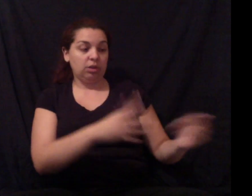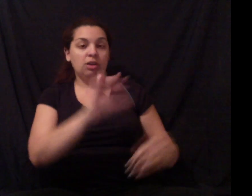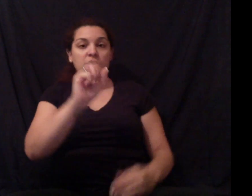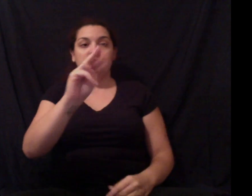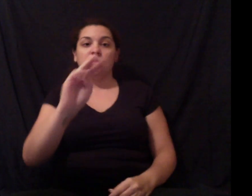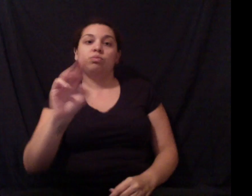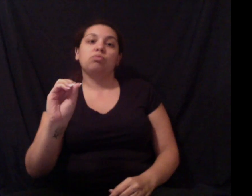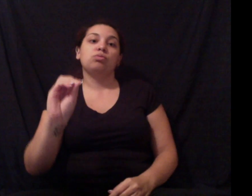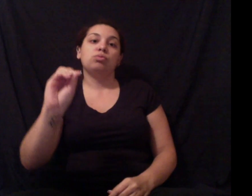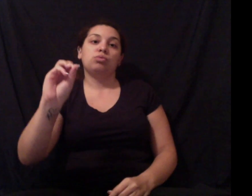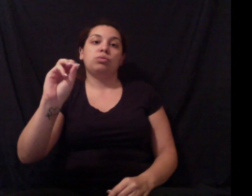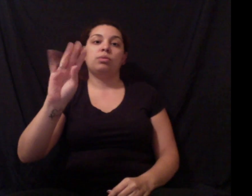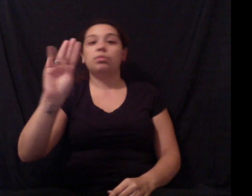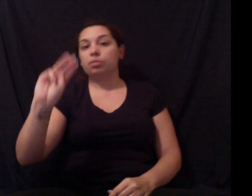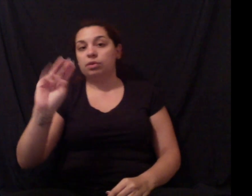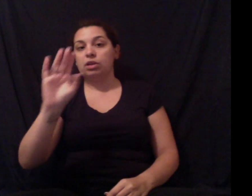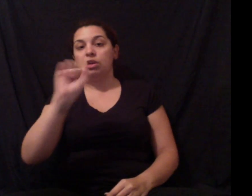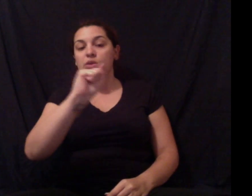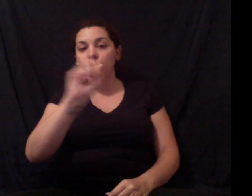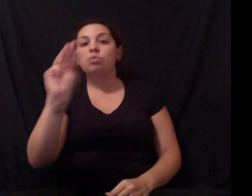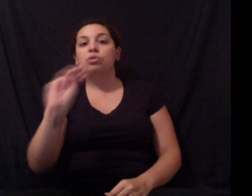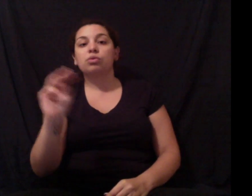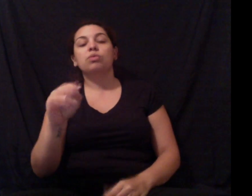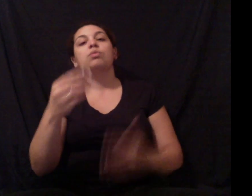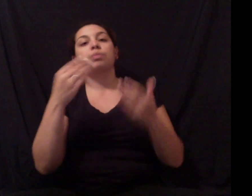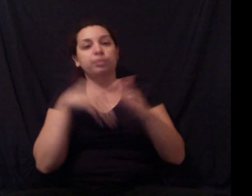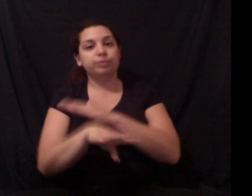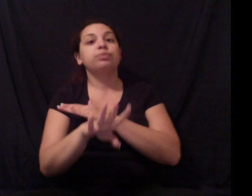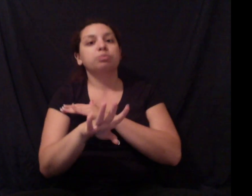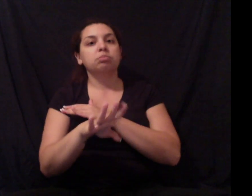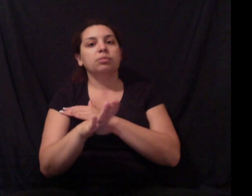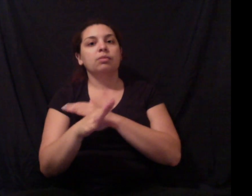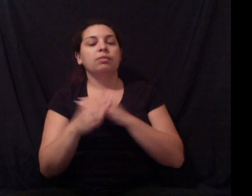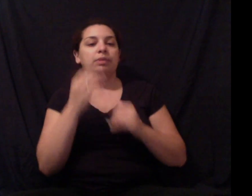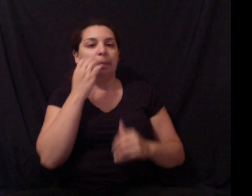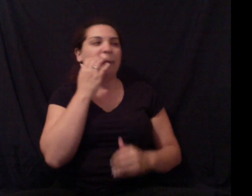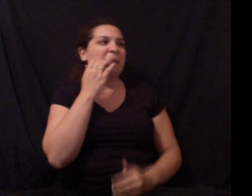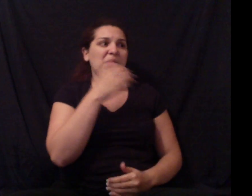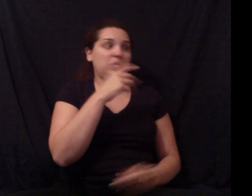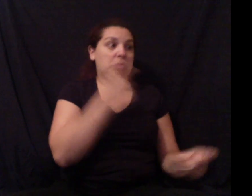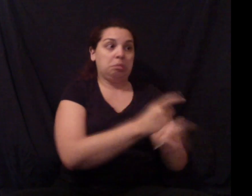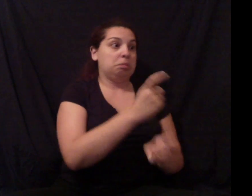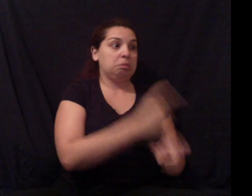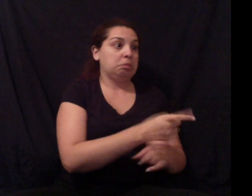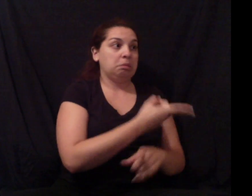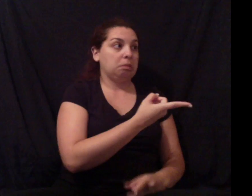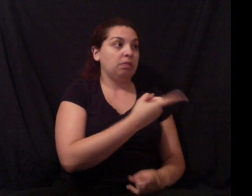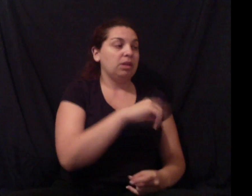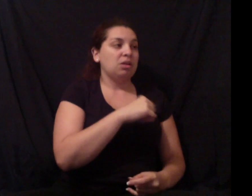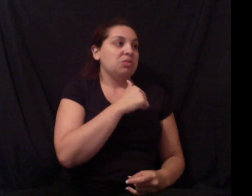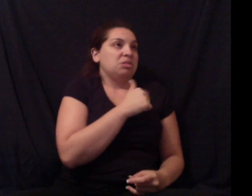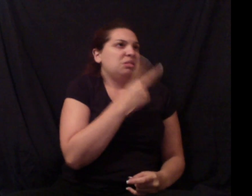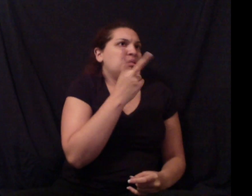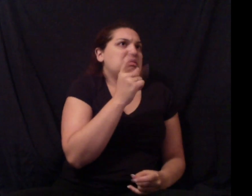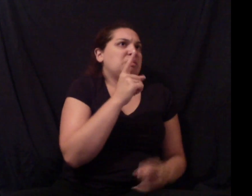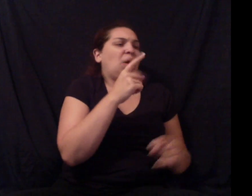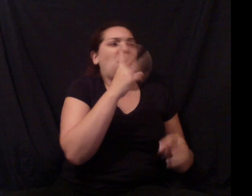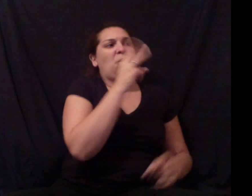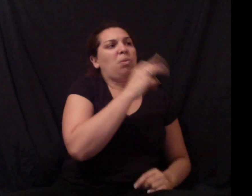was a joke. I just wanted some anonymous name that I could, put out music on the internet, and a